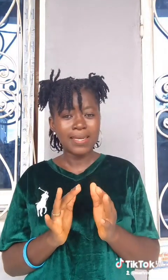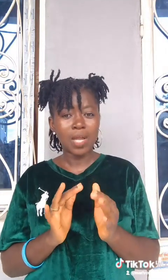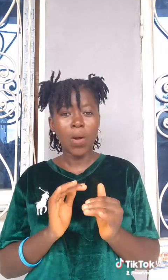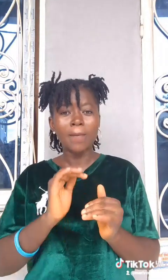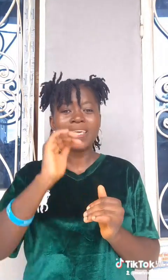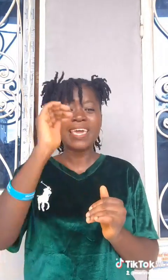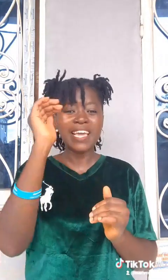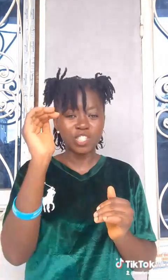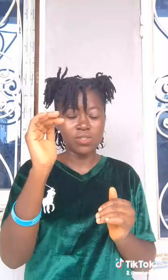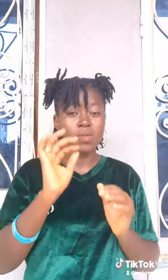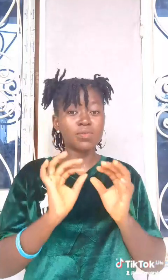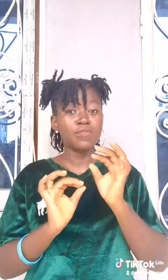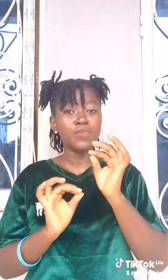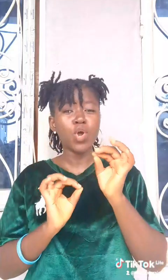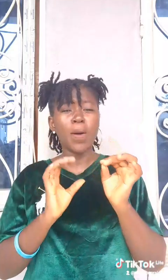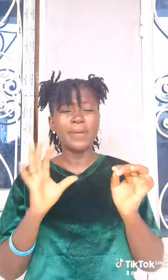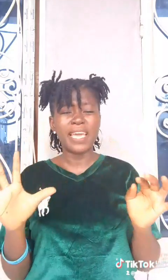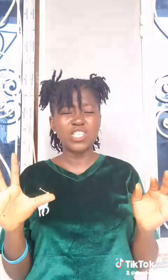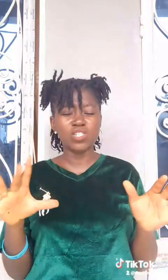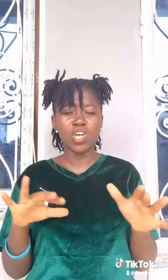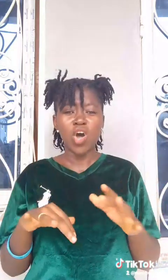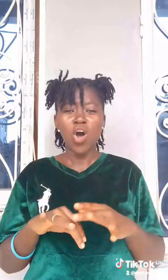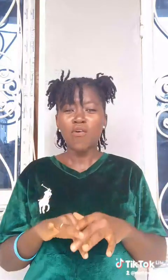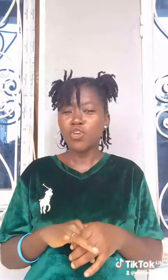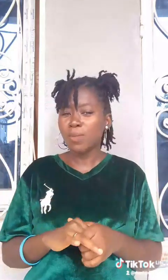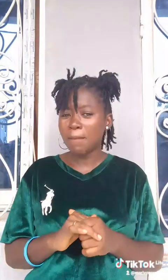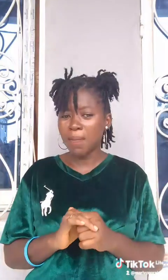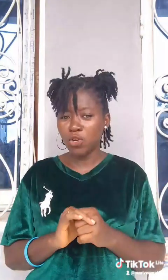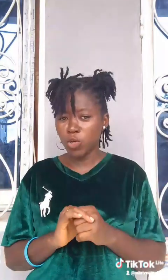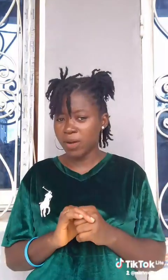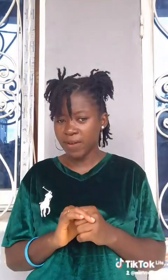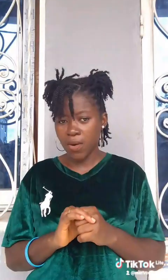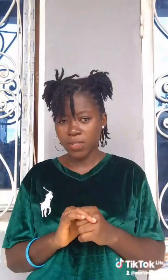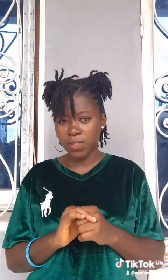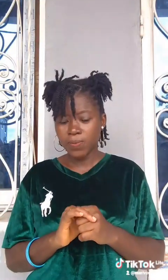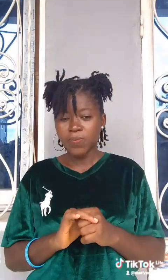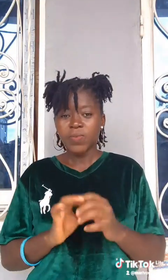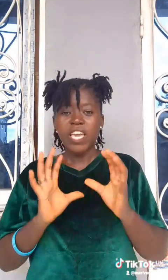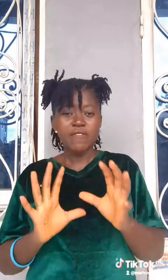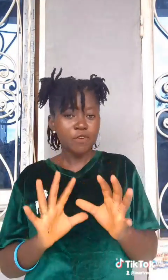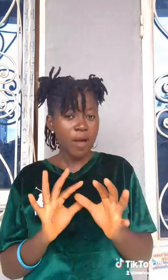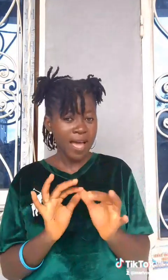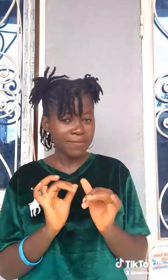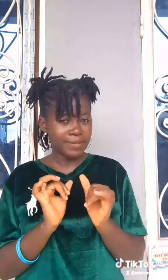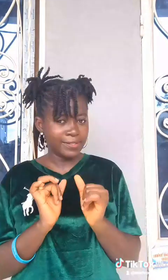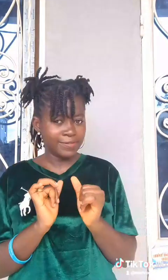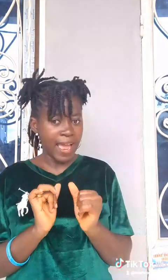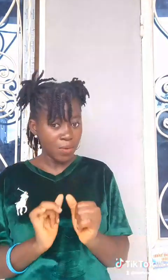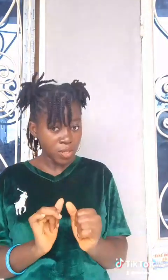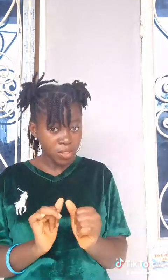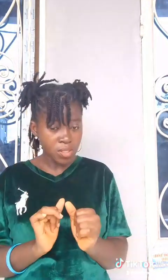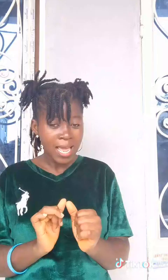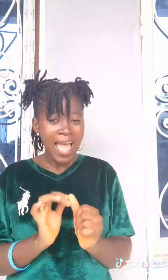understand the complications, some of the few complications of human papilloma virus. If you have this virus